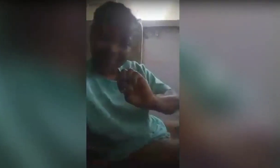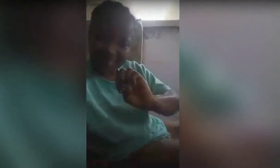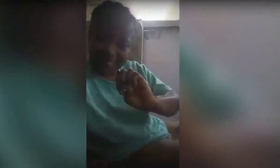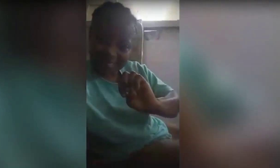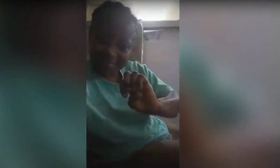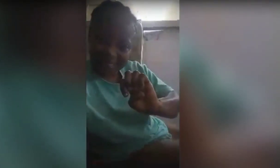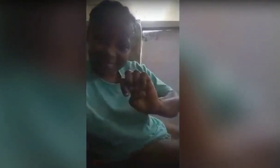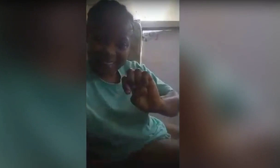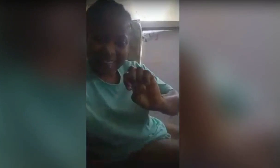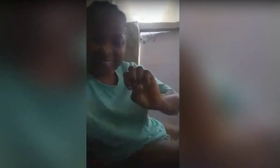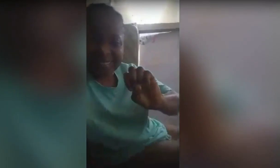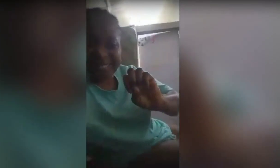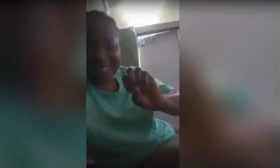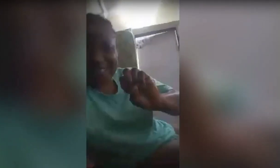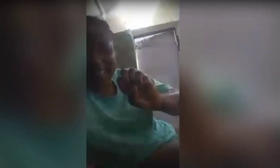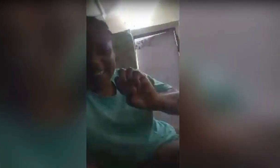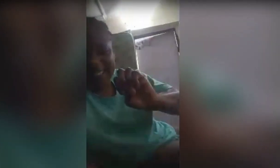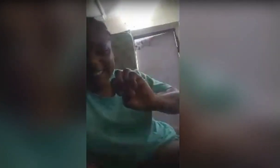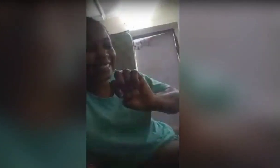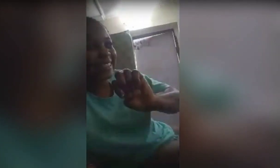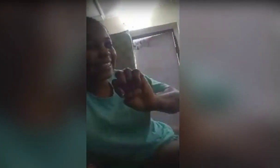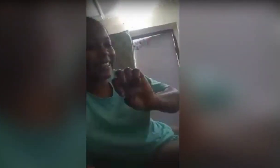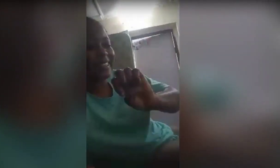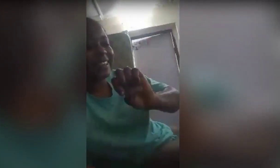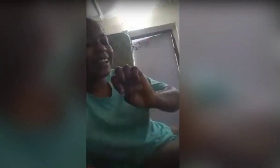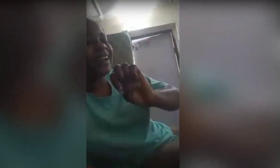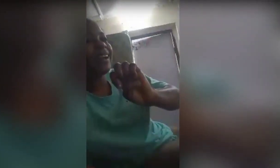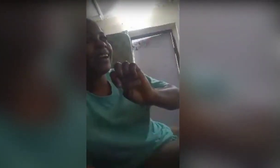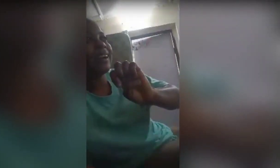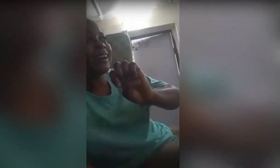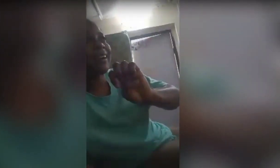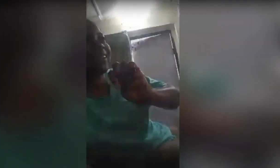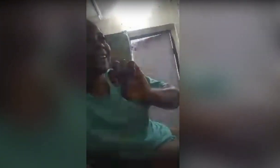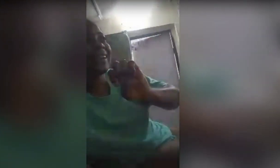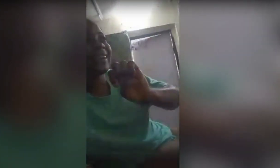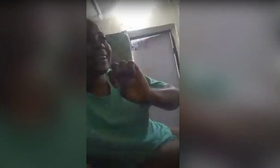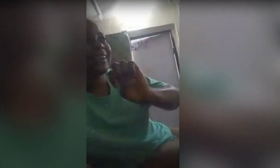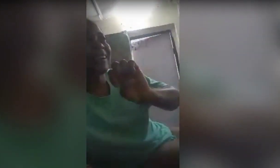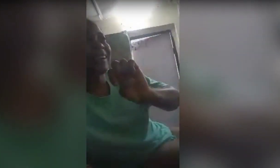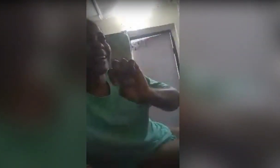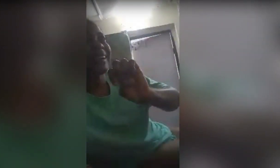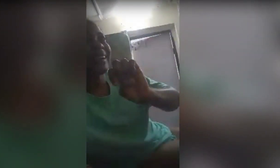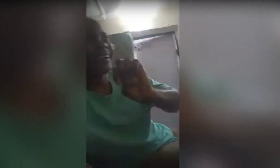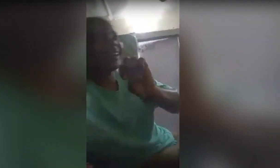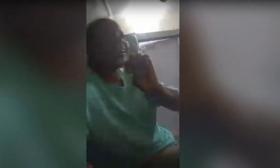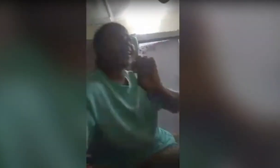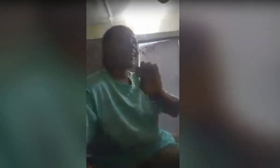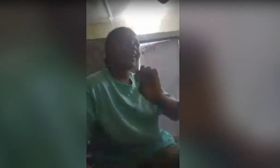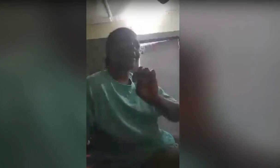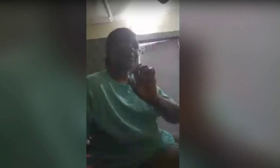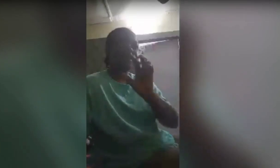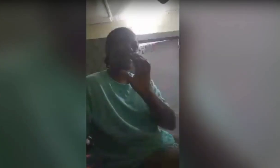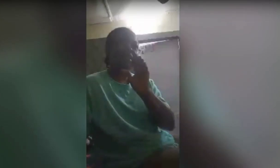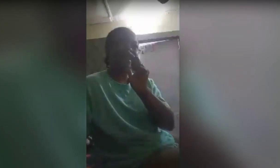This is E. Okay. Any other one? This is F.